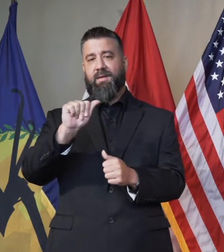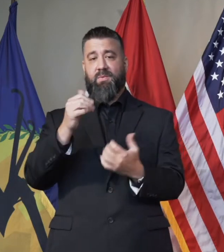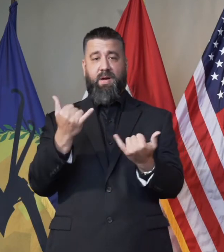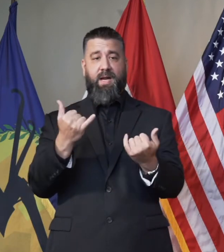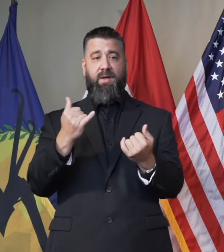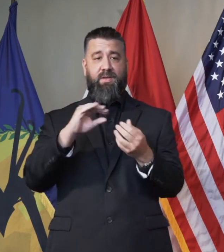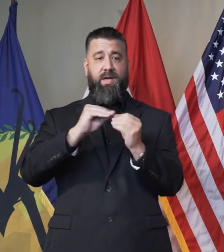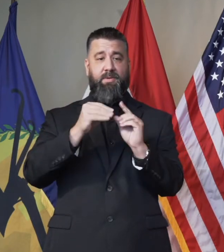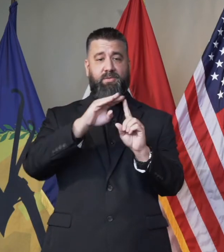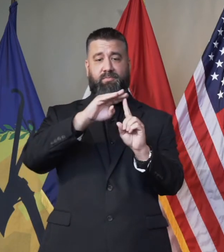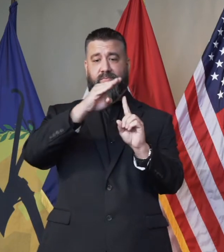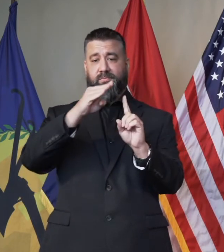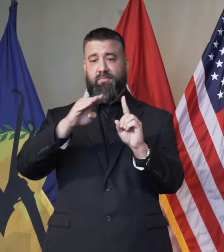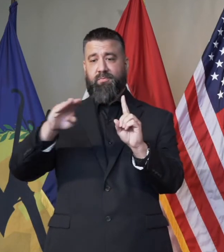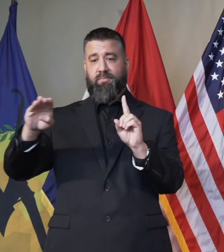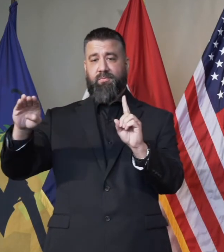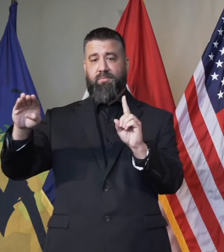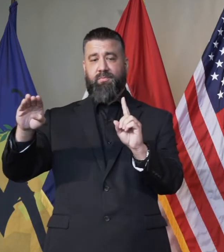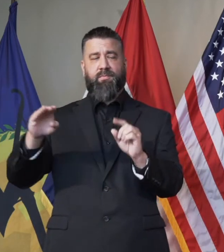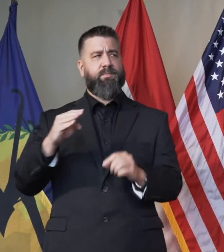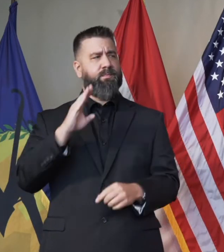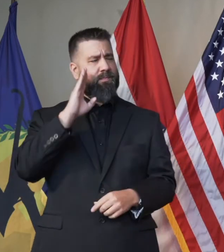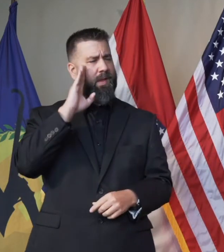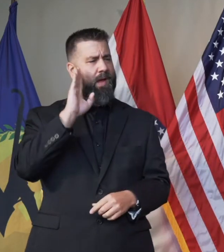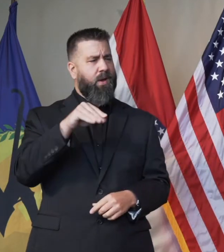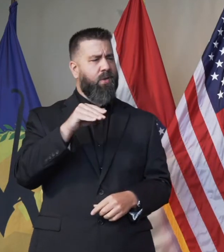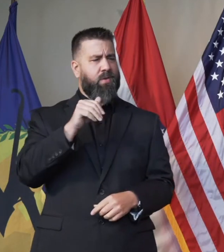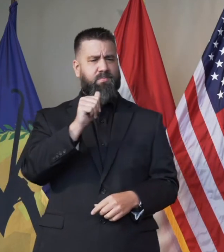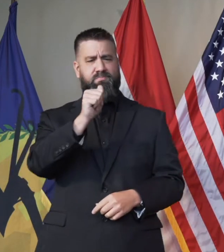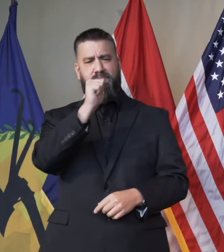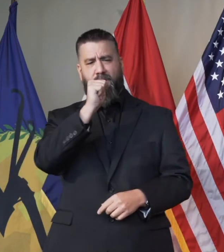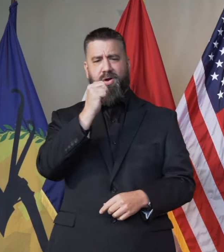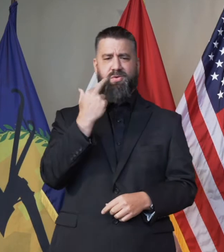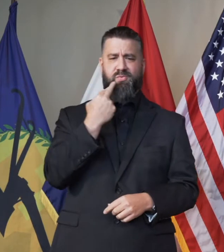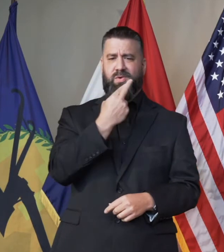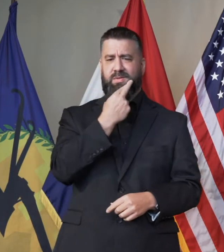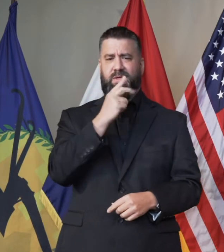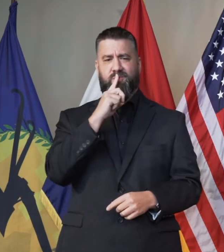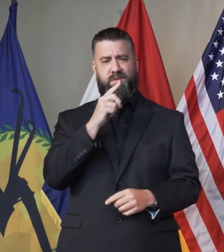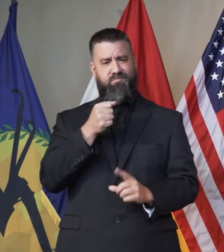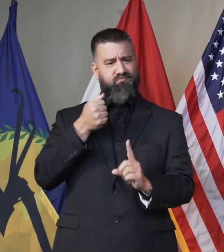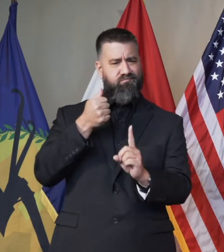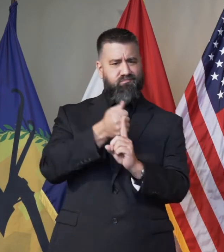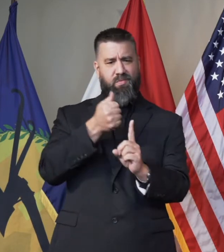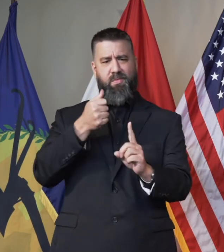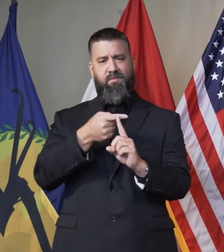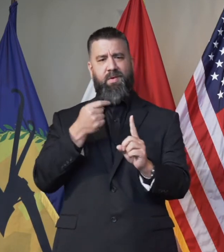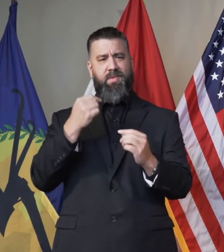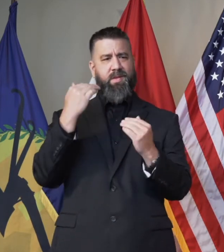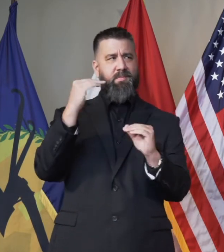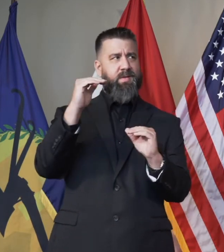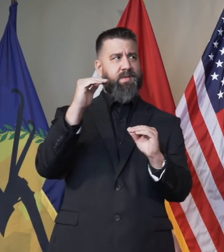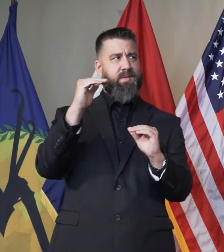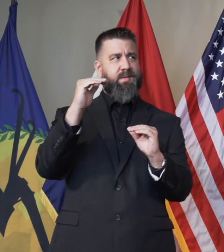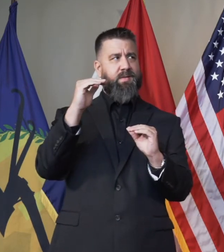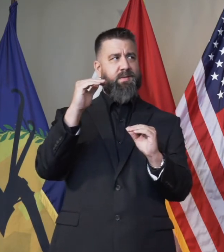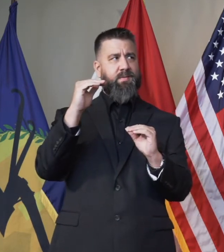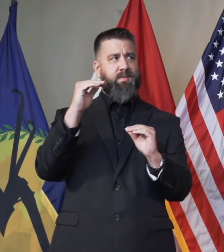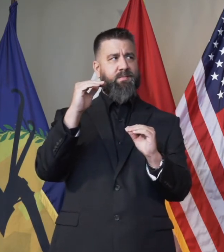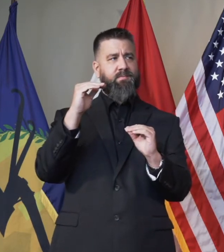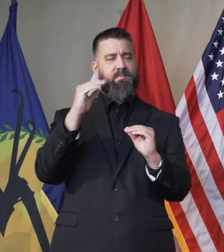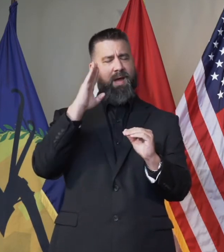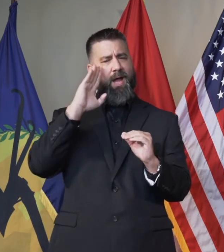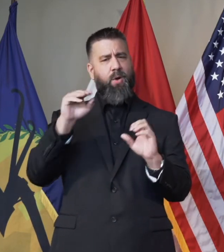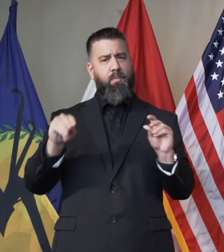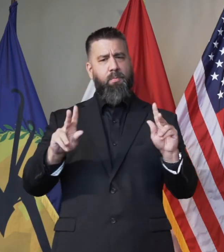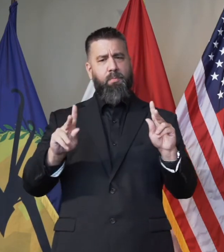direction. And I know bars and restaurants were an industry that were greatly impacted by the restrictions. Will they have any, I know obviously occupancy can go up, but in